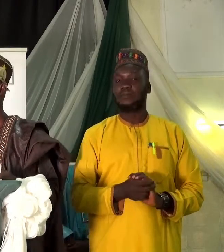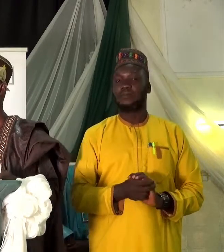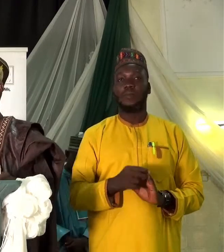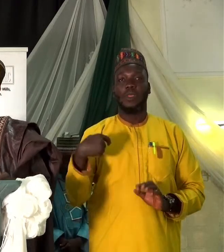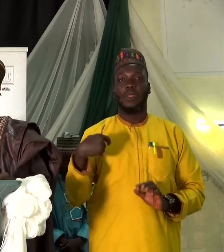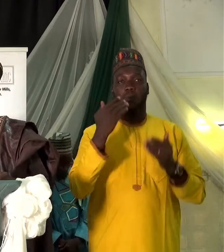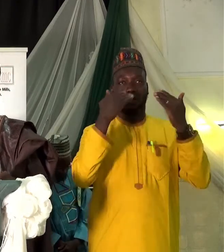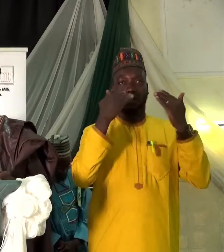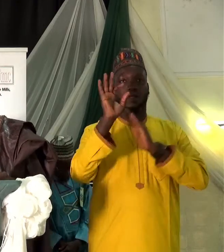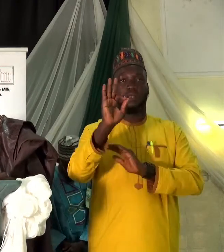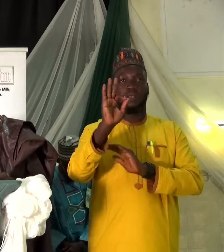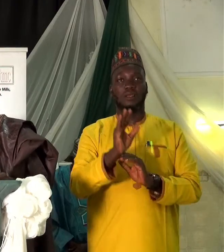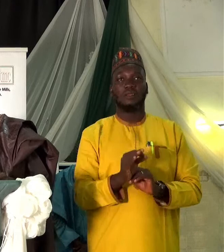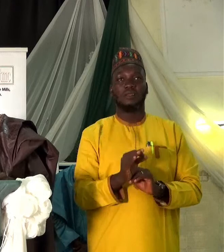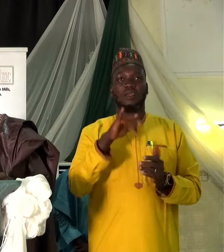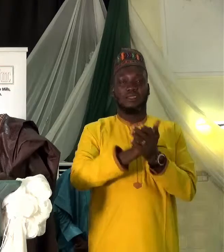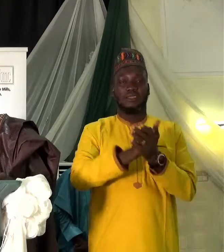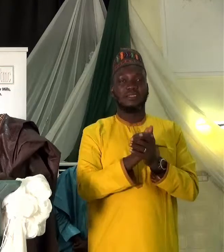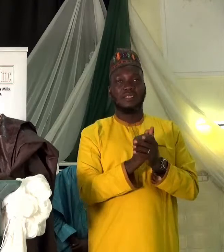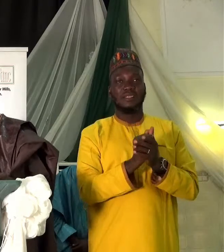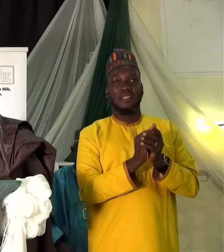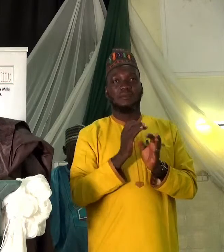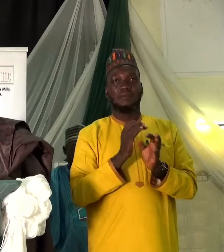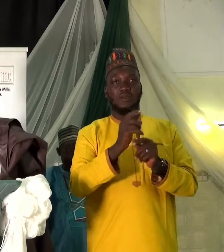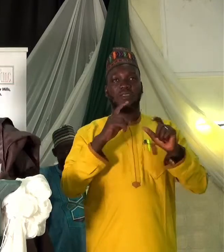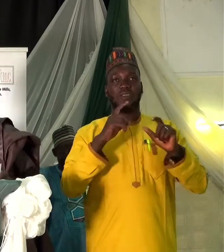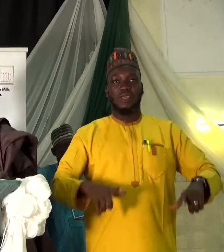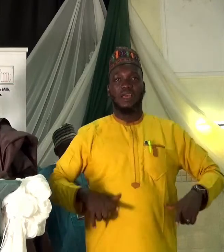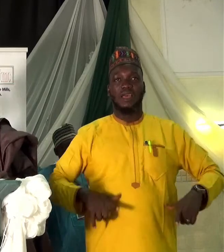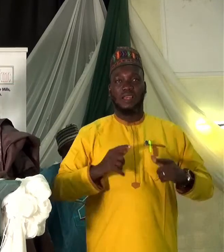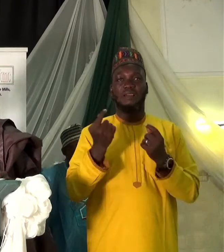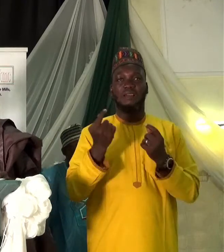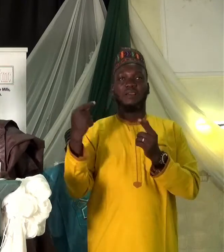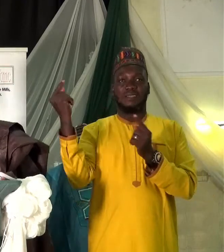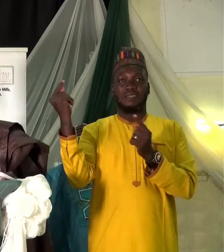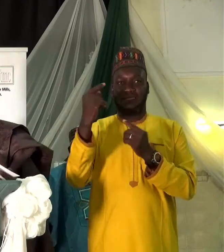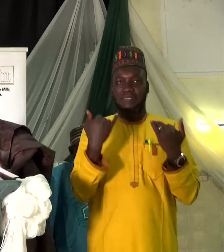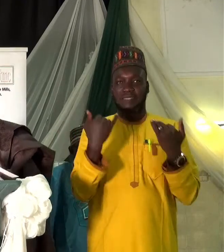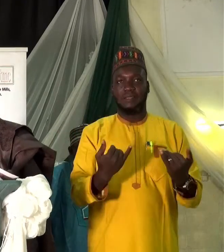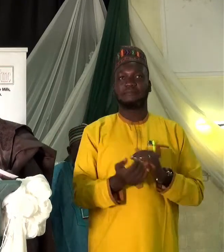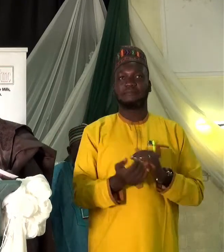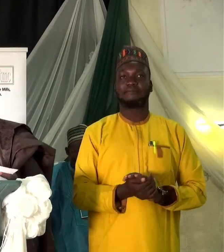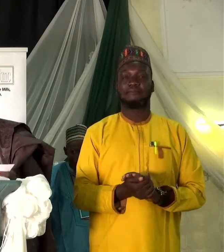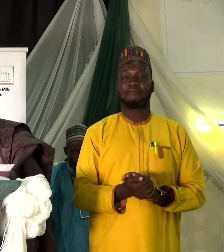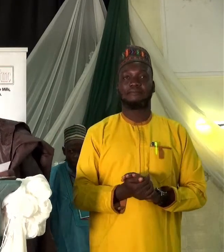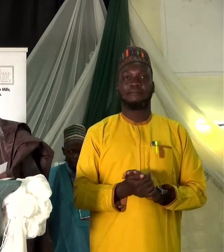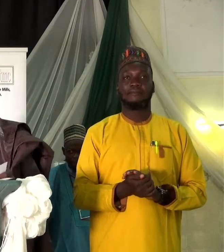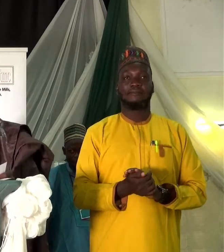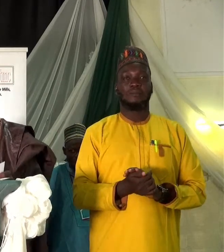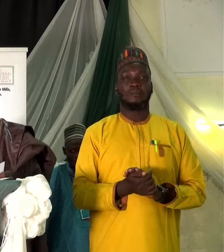Allah baba to se wa kudara si bi asiko yi to ti yanda fun wa